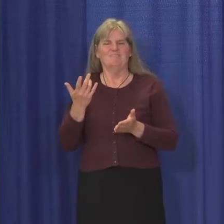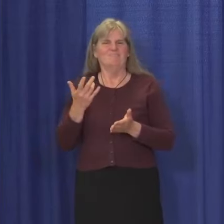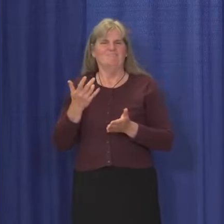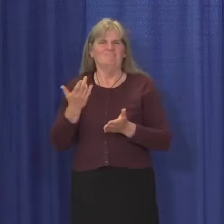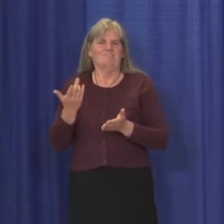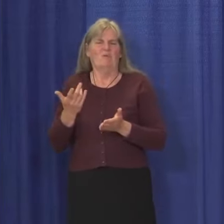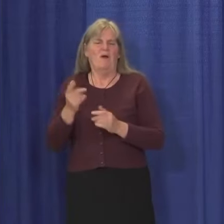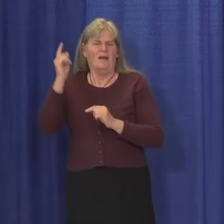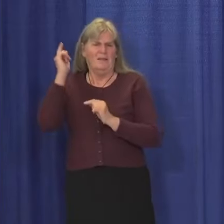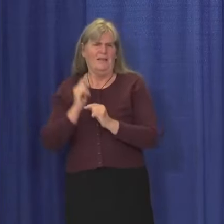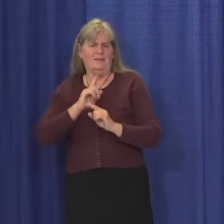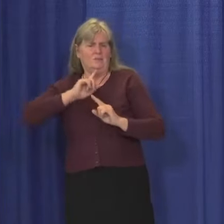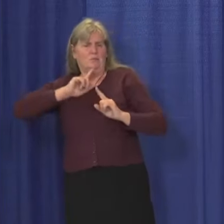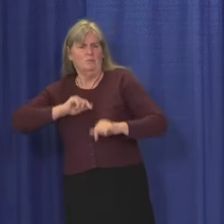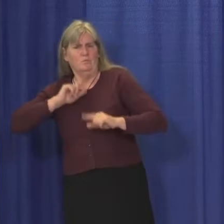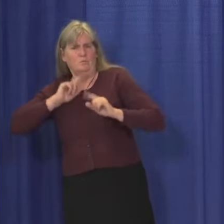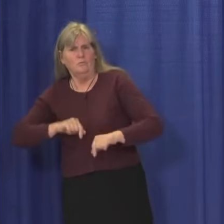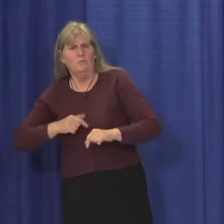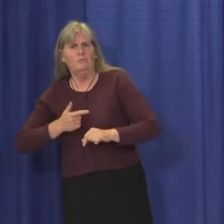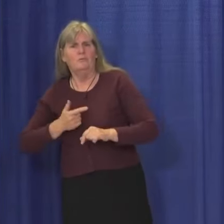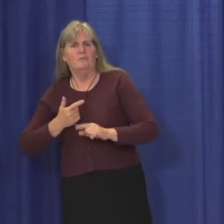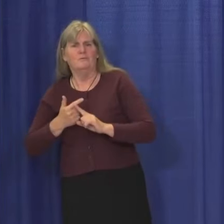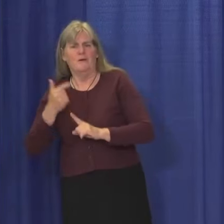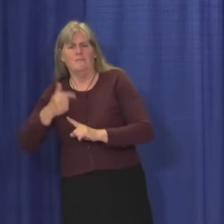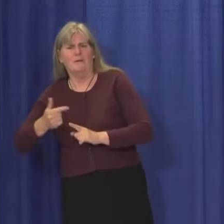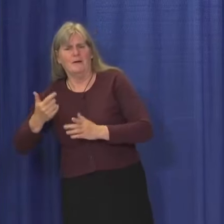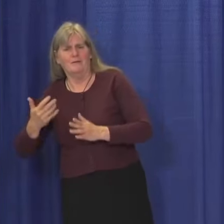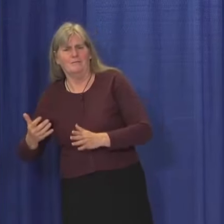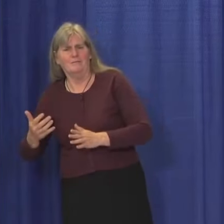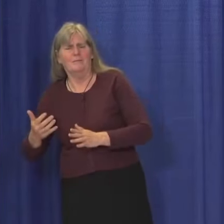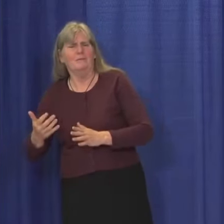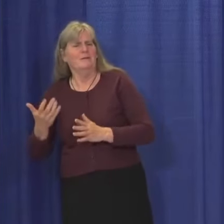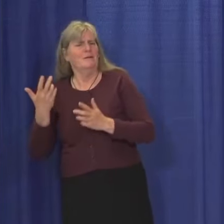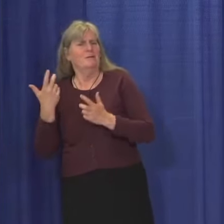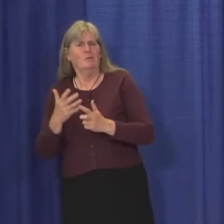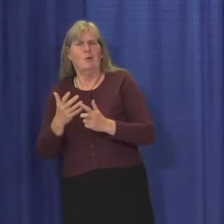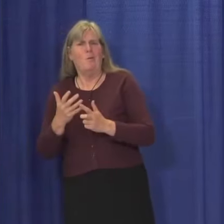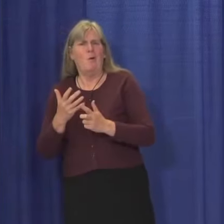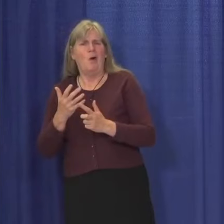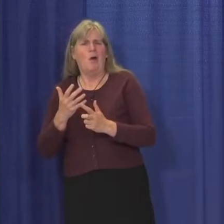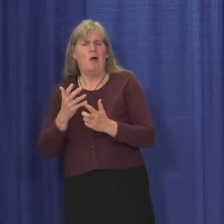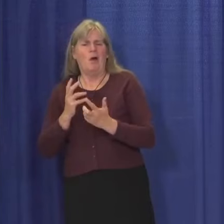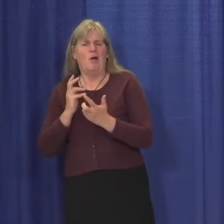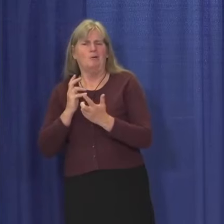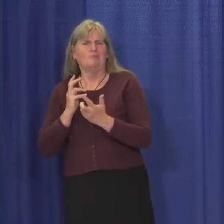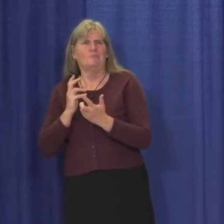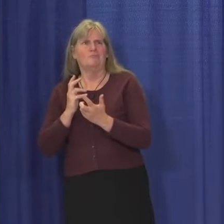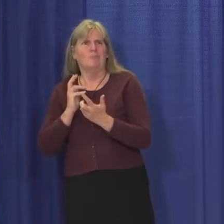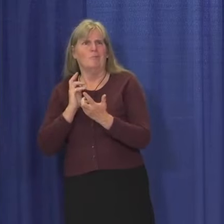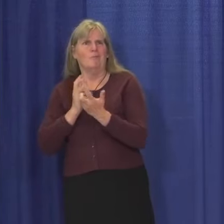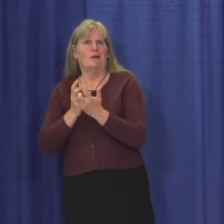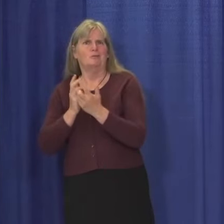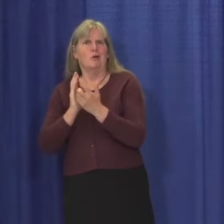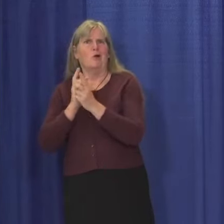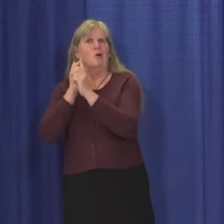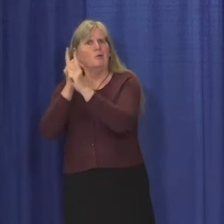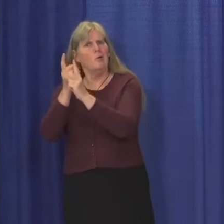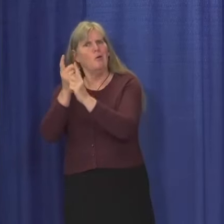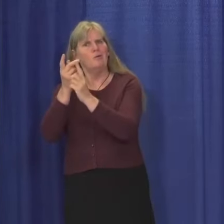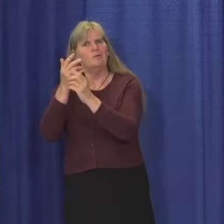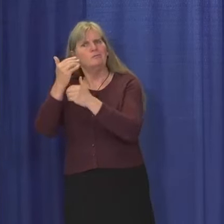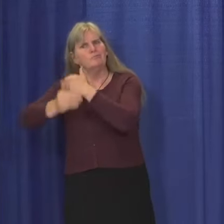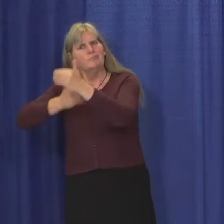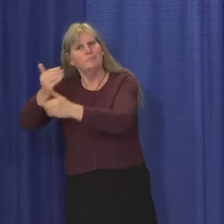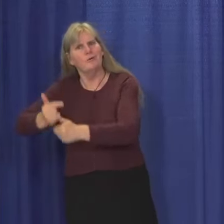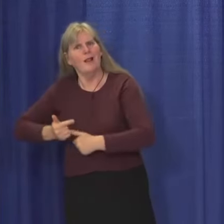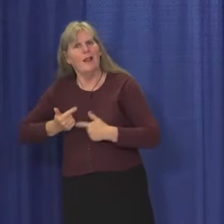restrictions. So to me, it's not compatible with the way that we're going when we're really relying on individual